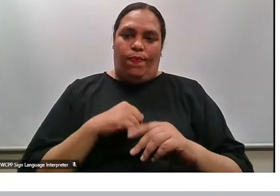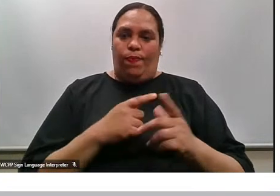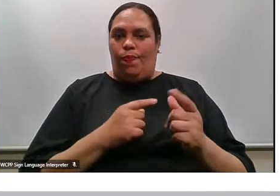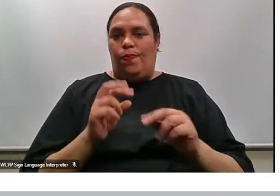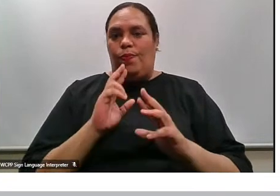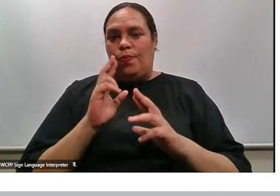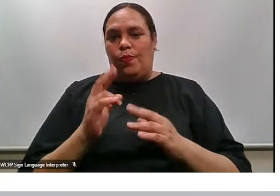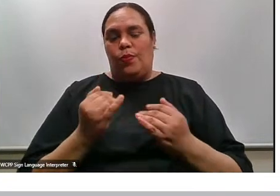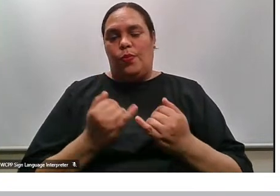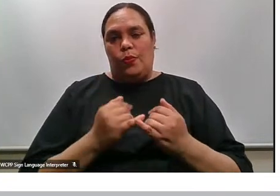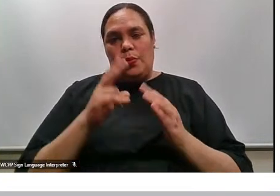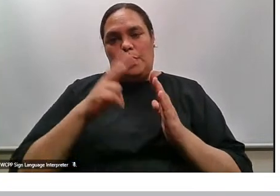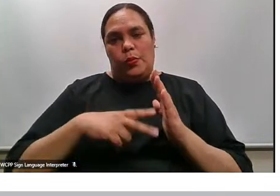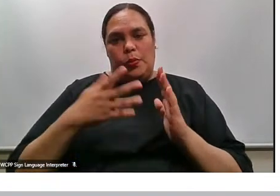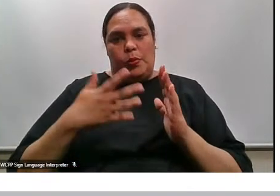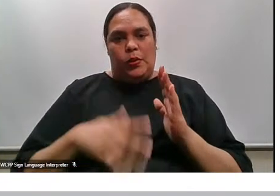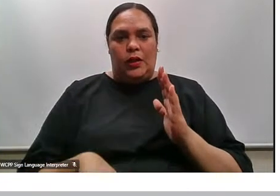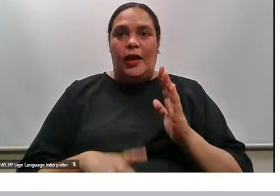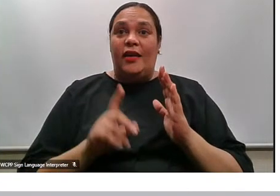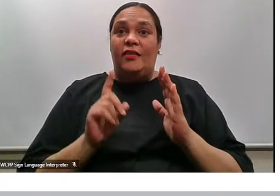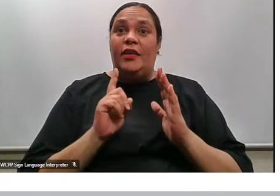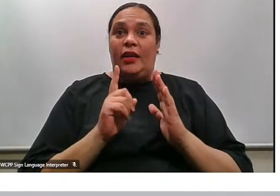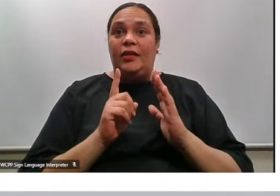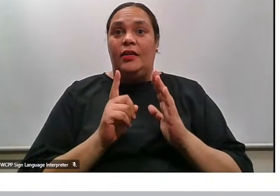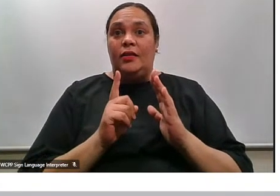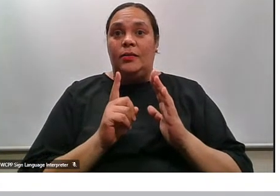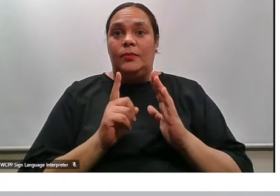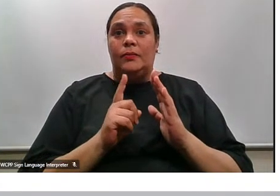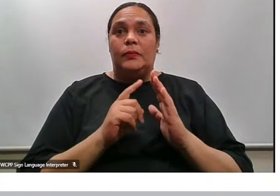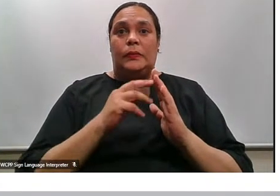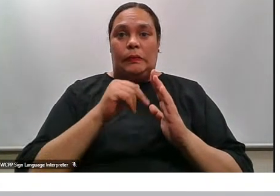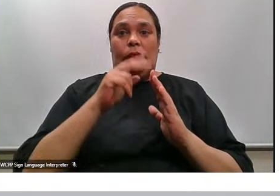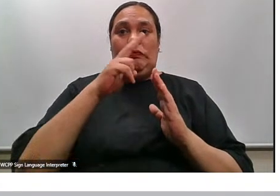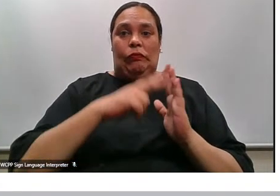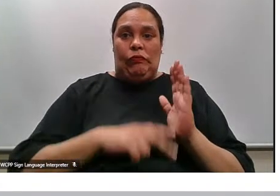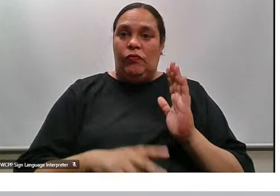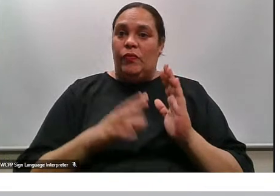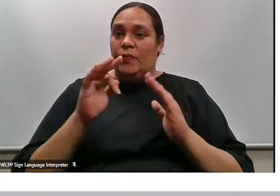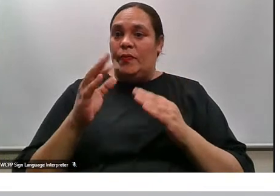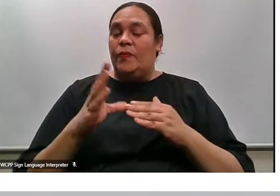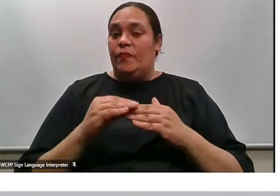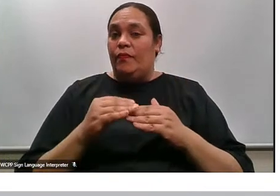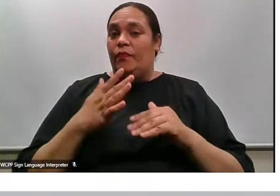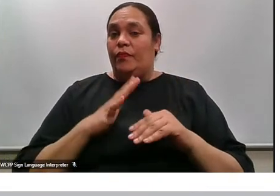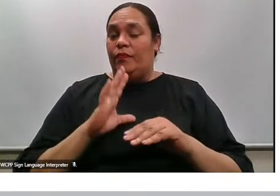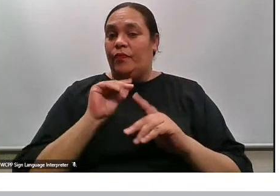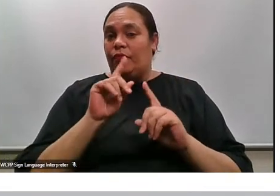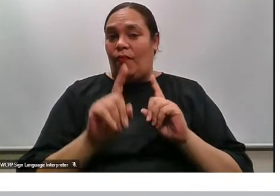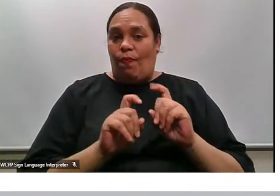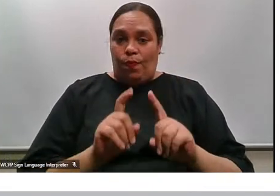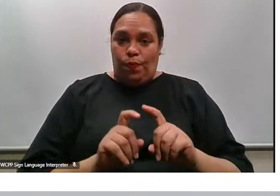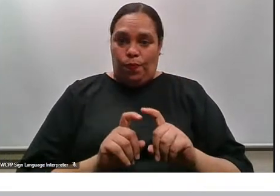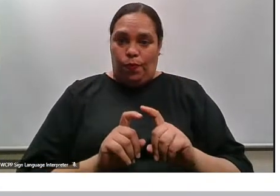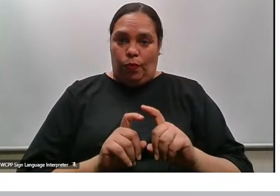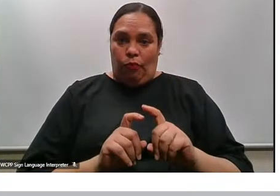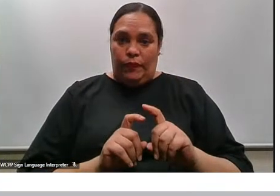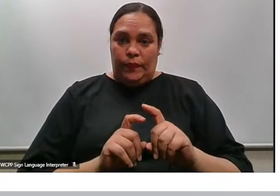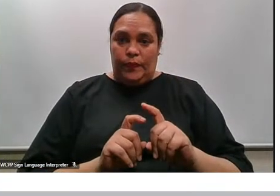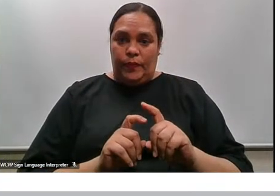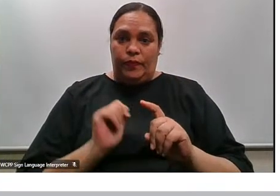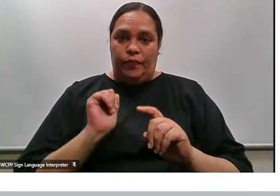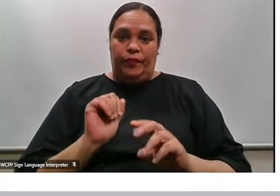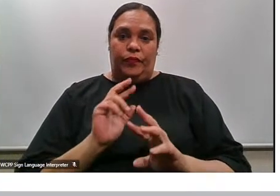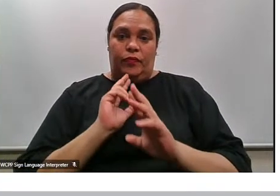report as read, and then if there are members who would like to ask questions on the